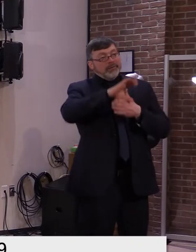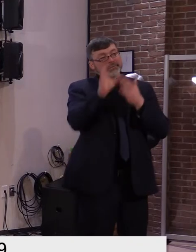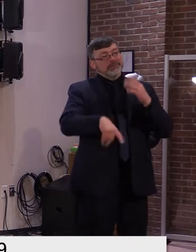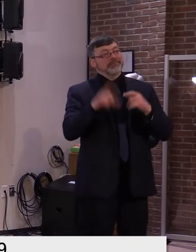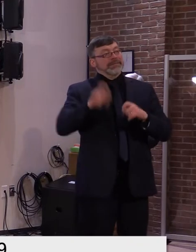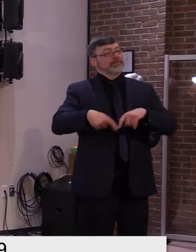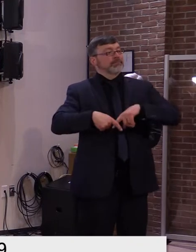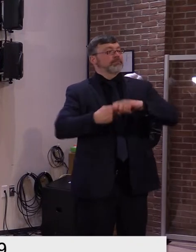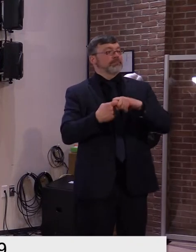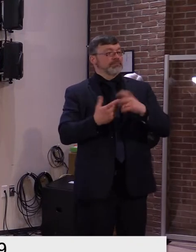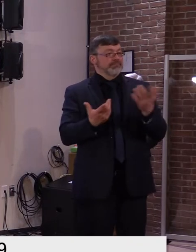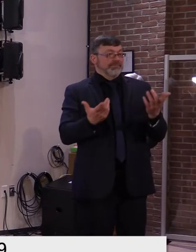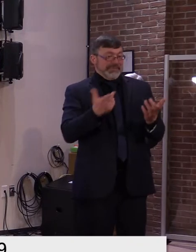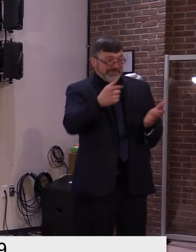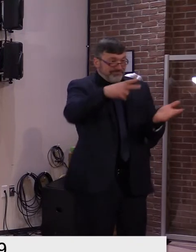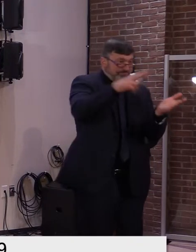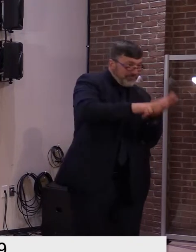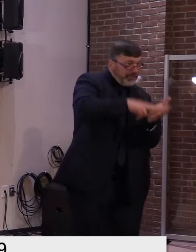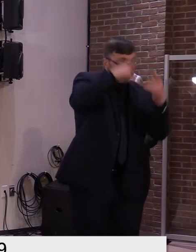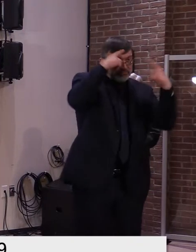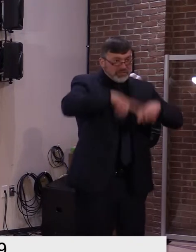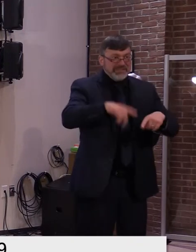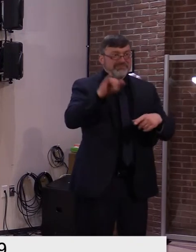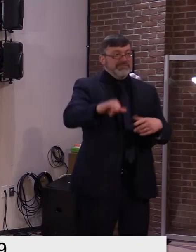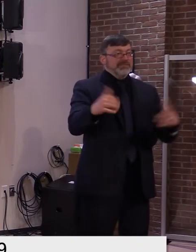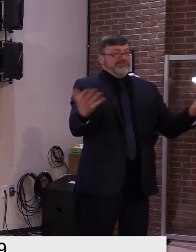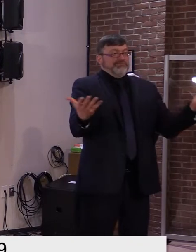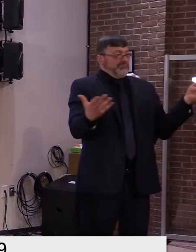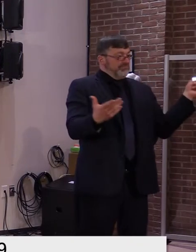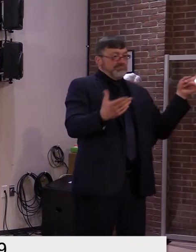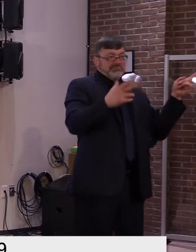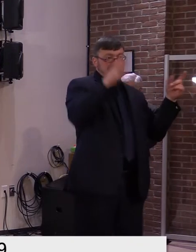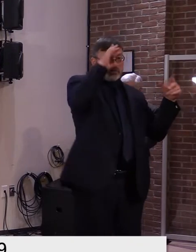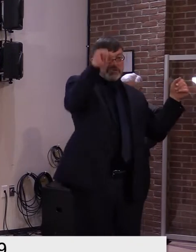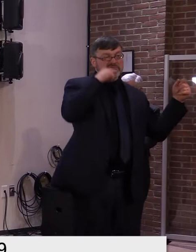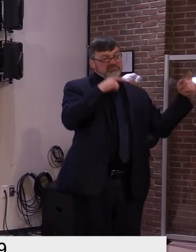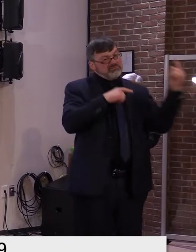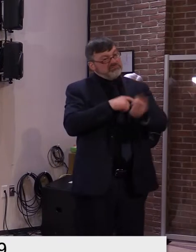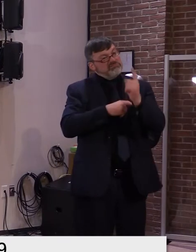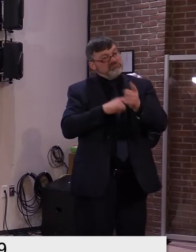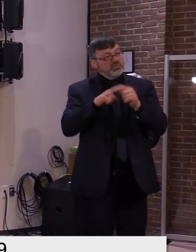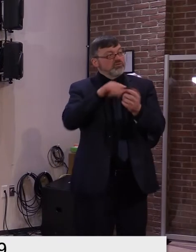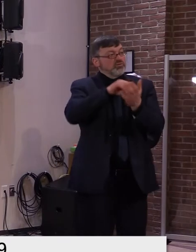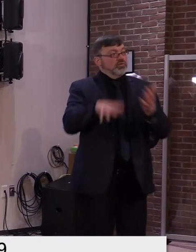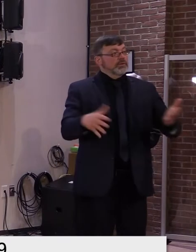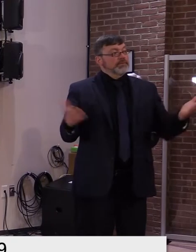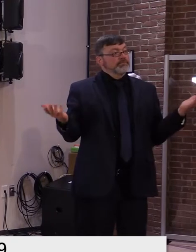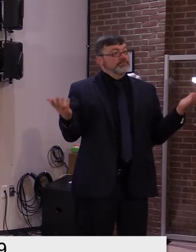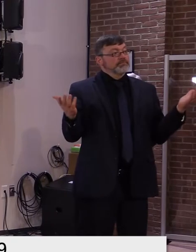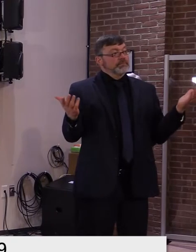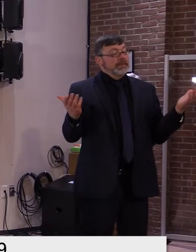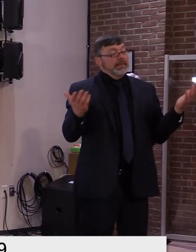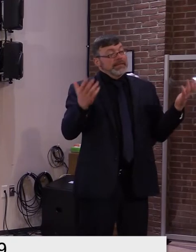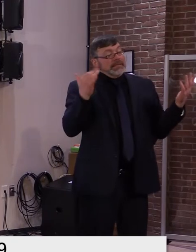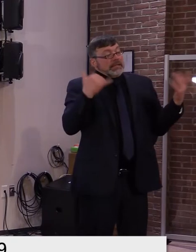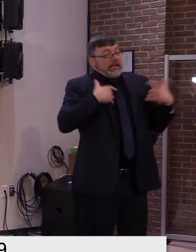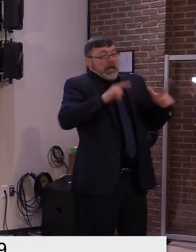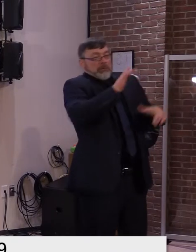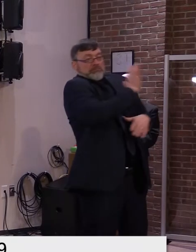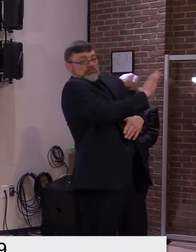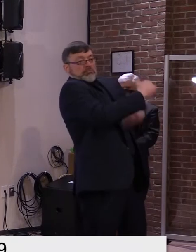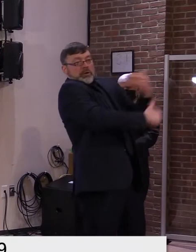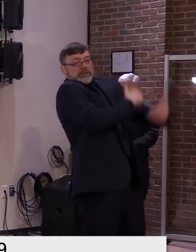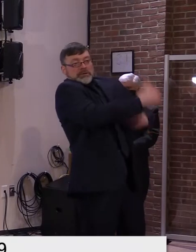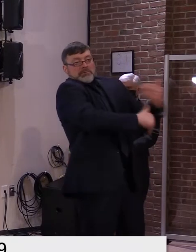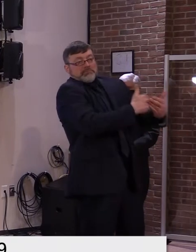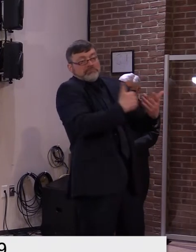and others on this and the administration, but we'll see where it goes from here. And I